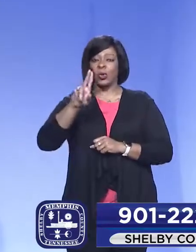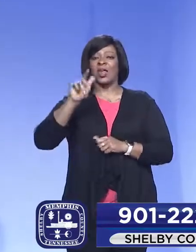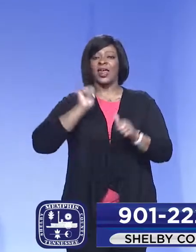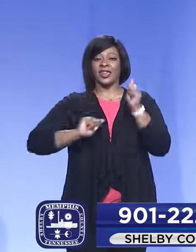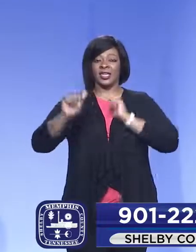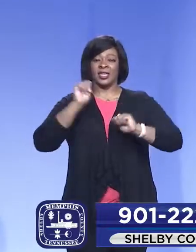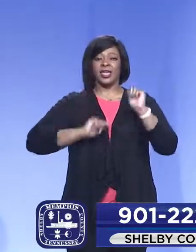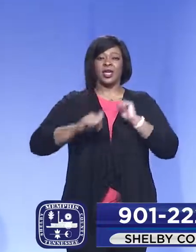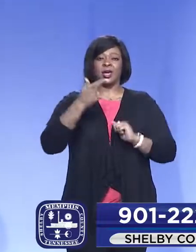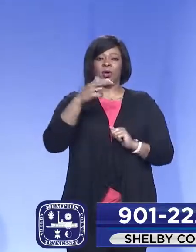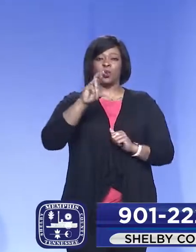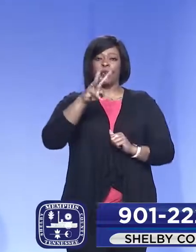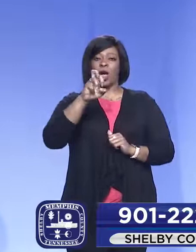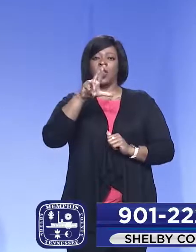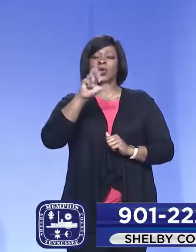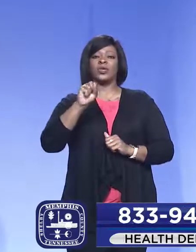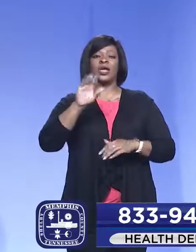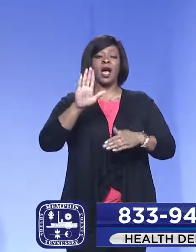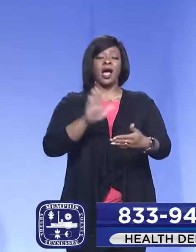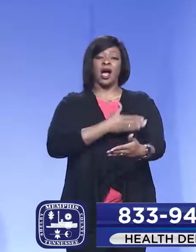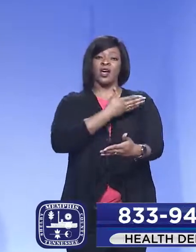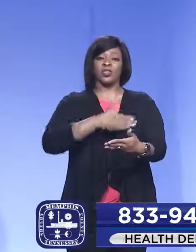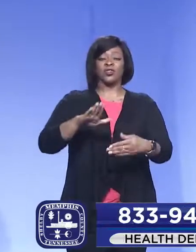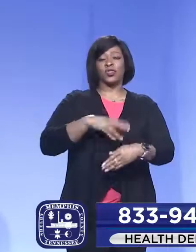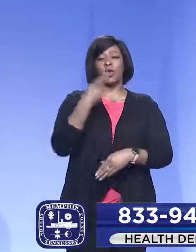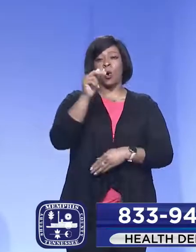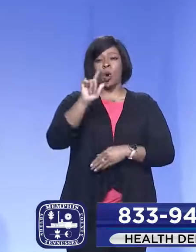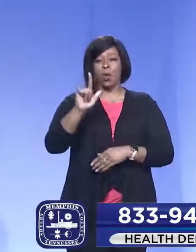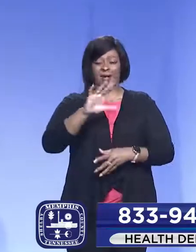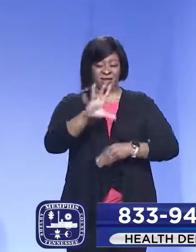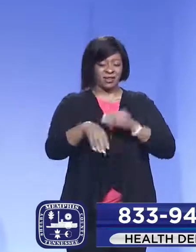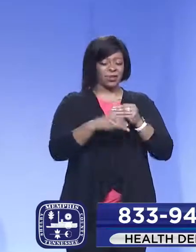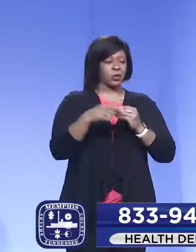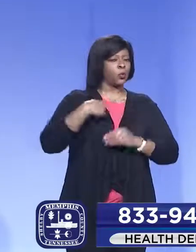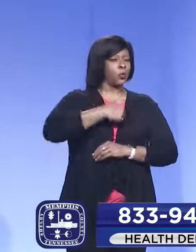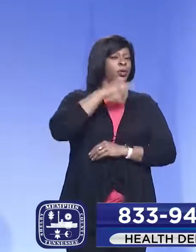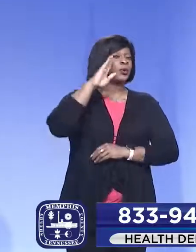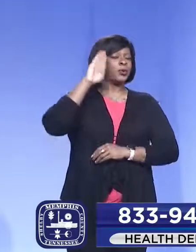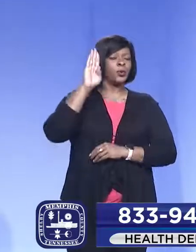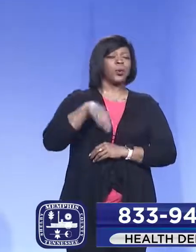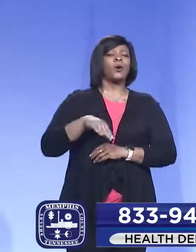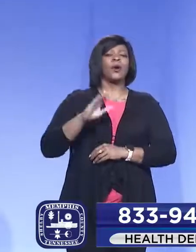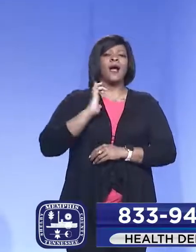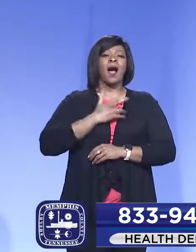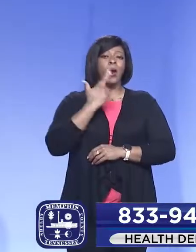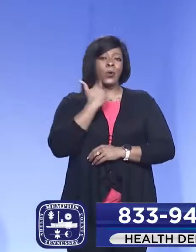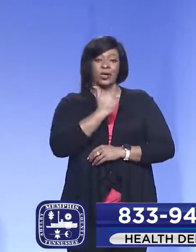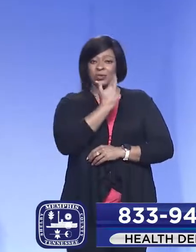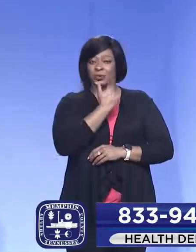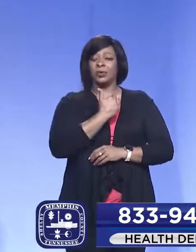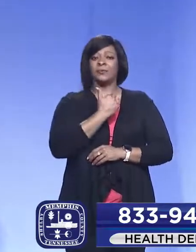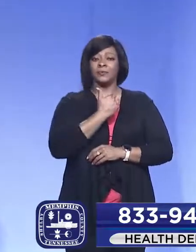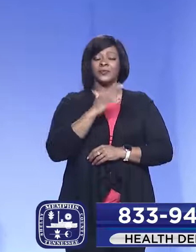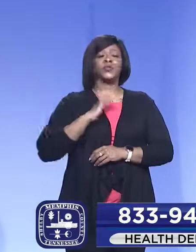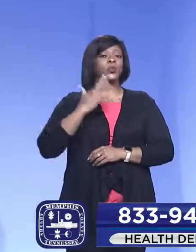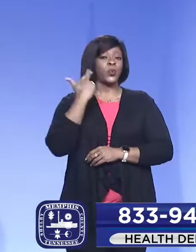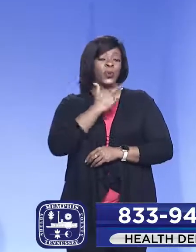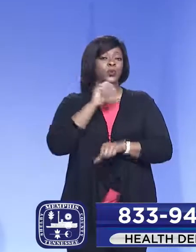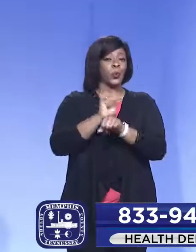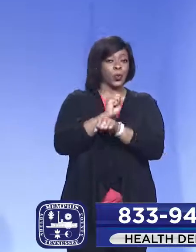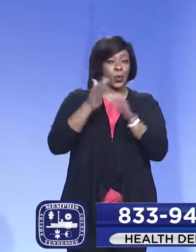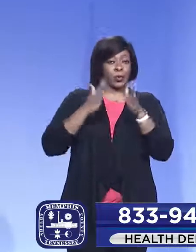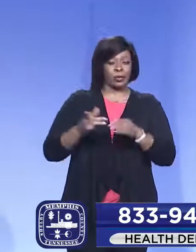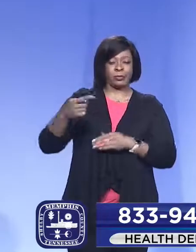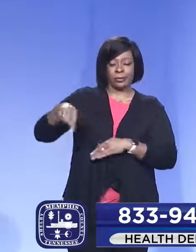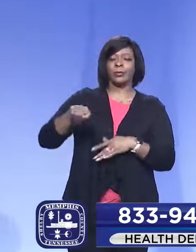the Growlers Concert Hall. In addition to that, we know that our restaurants and our restaurant workers